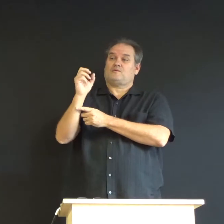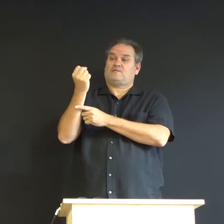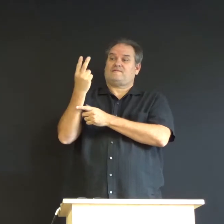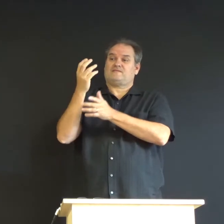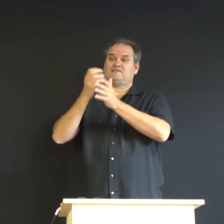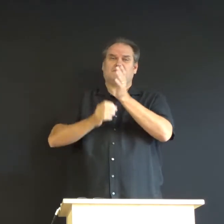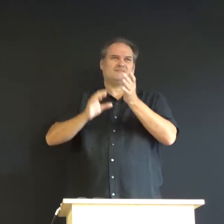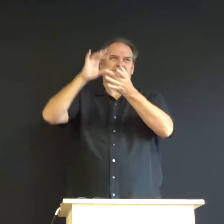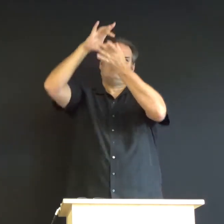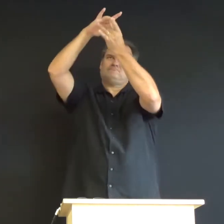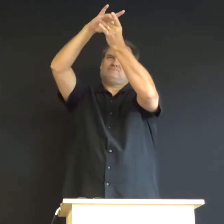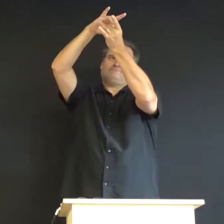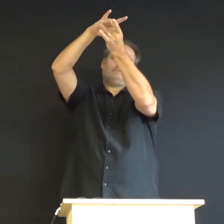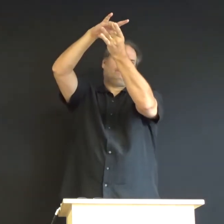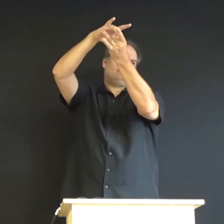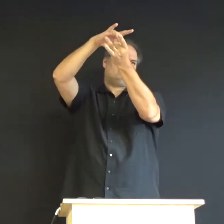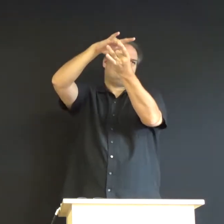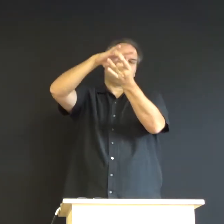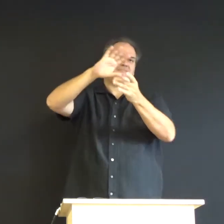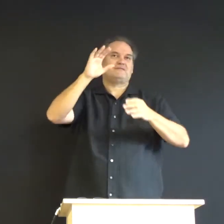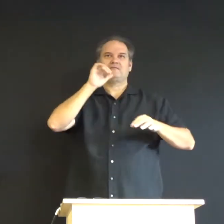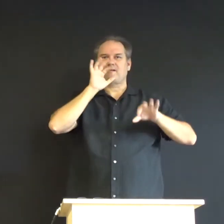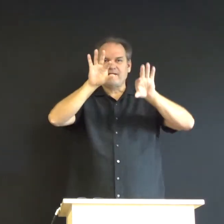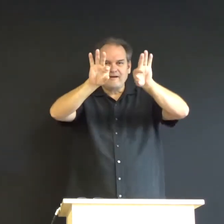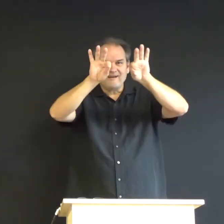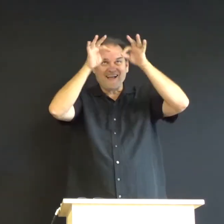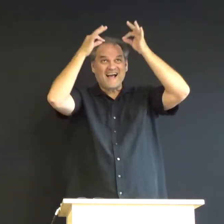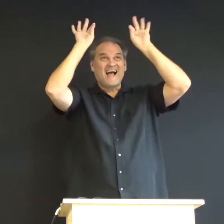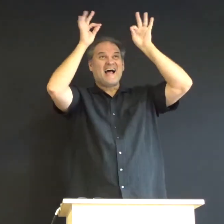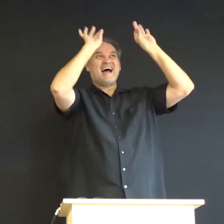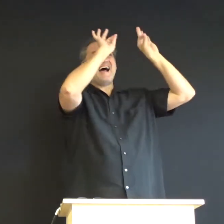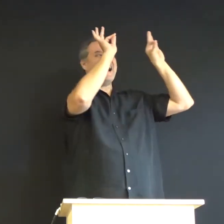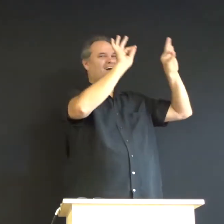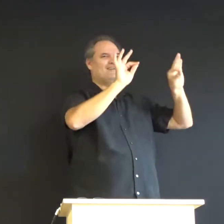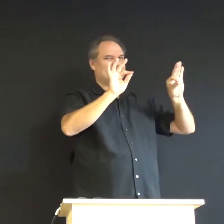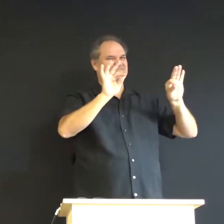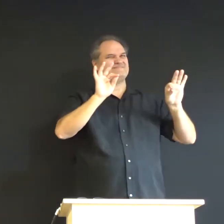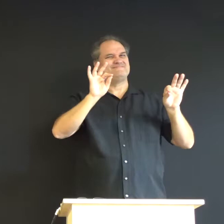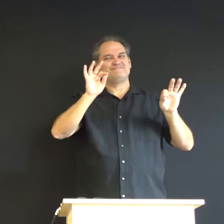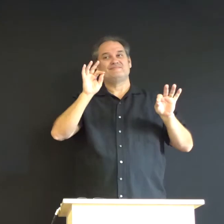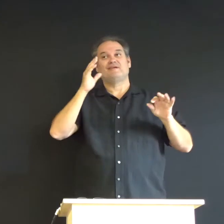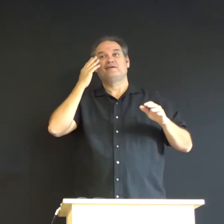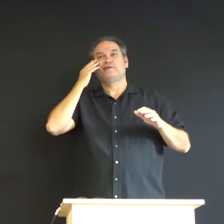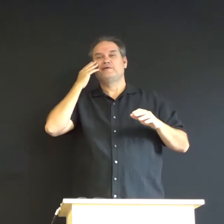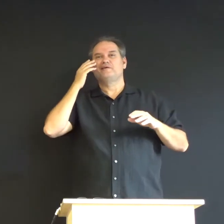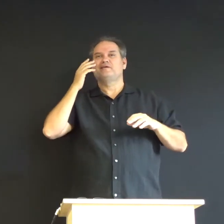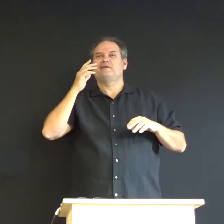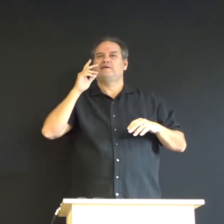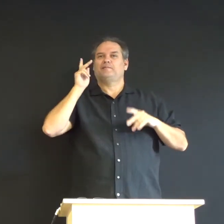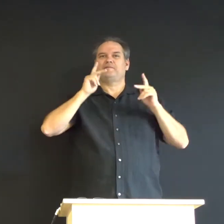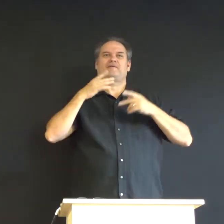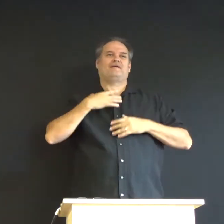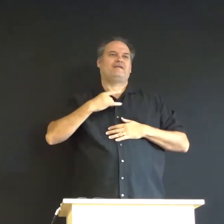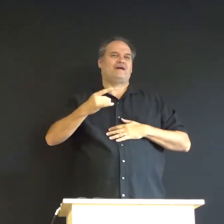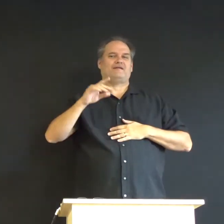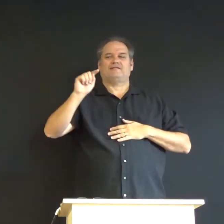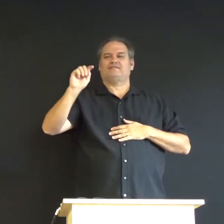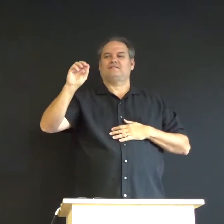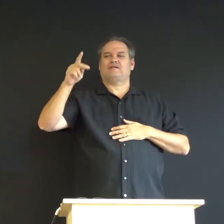preached in that Matthew 12 at the beginning of the verse. You can't just pick what verses we're going to talk about, the ones